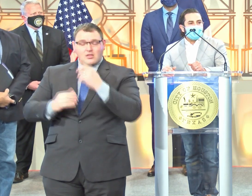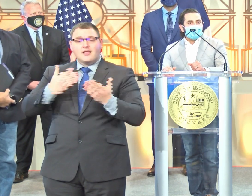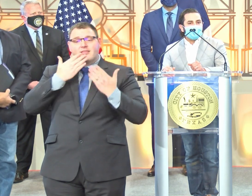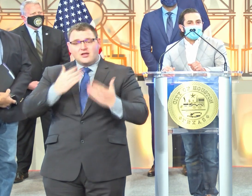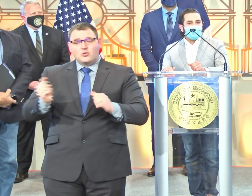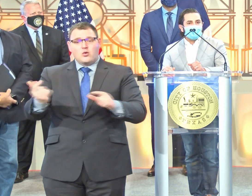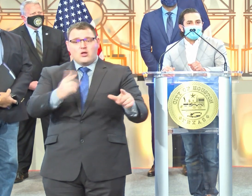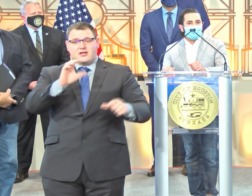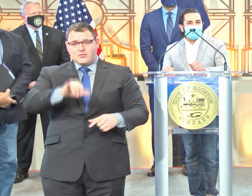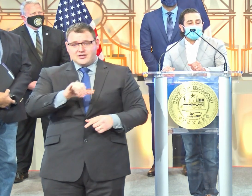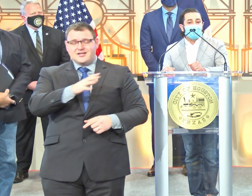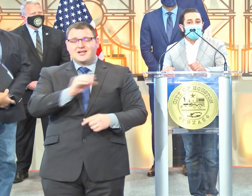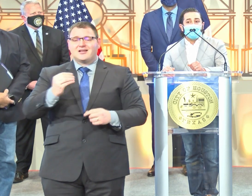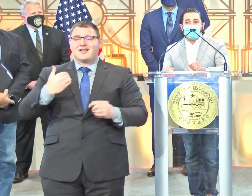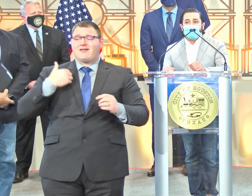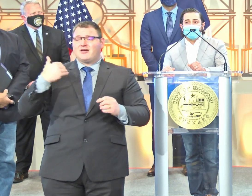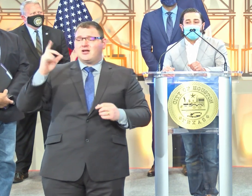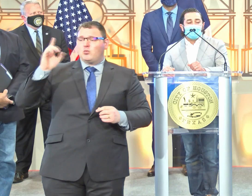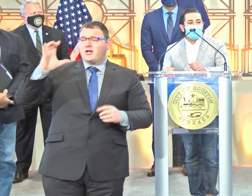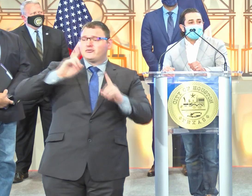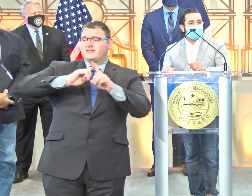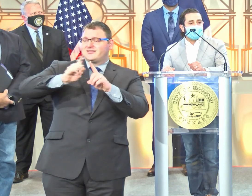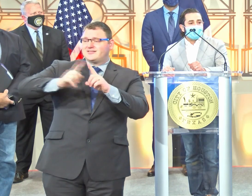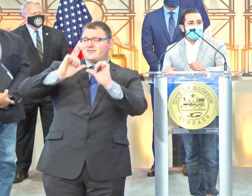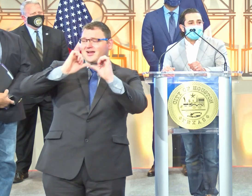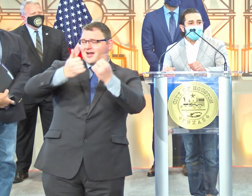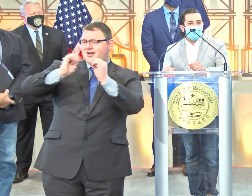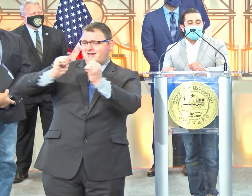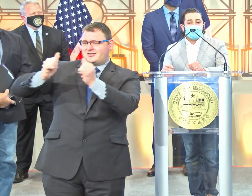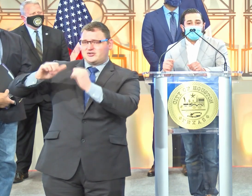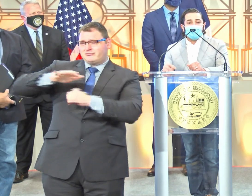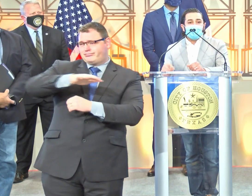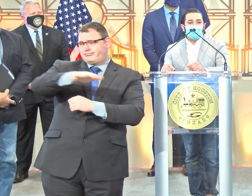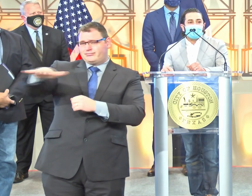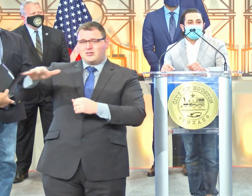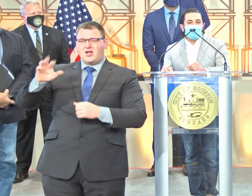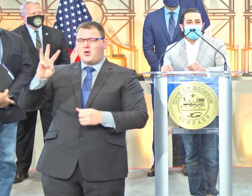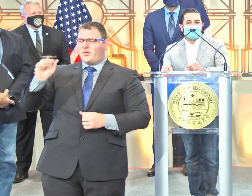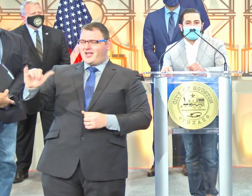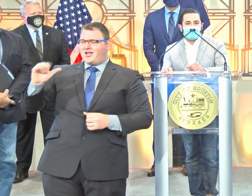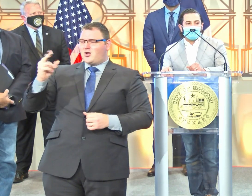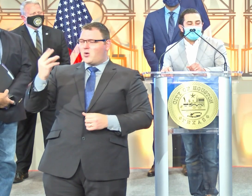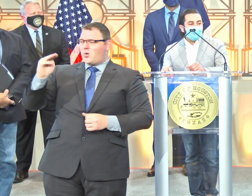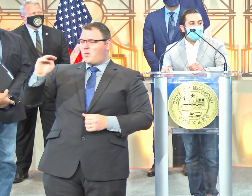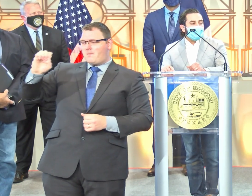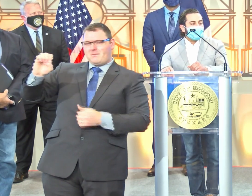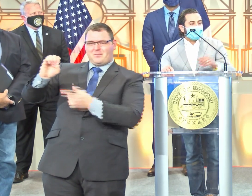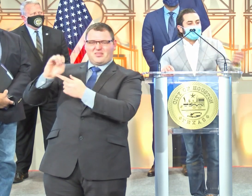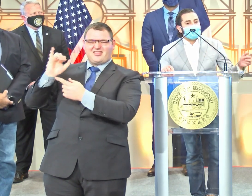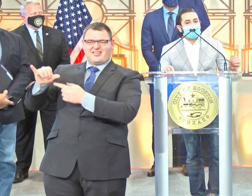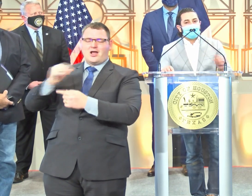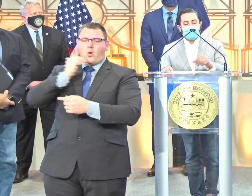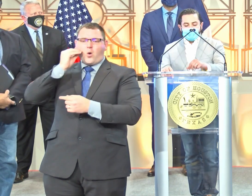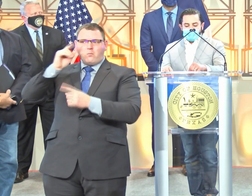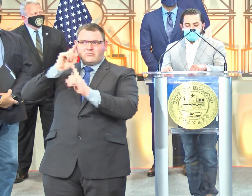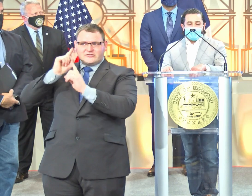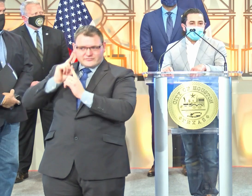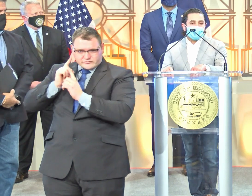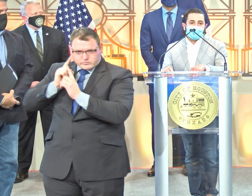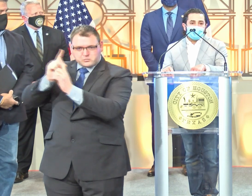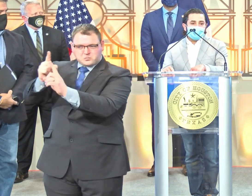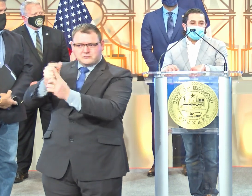eligibility guidelines. It's really been the task of the Coalition for the Homeless, working with the city's housing department and with the county